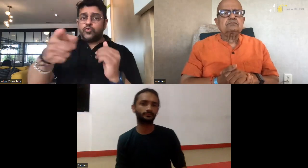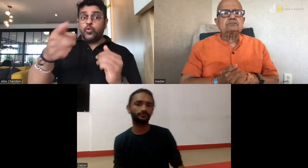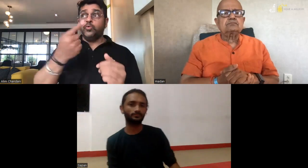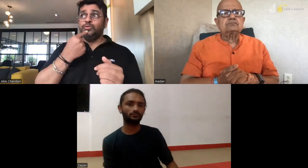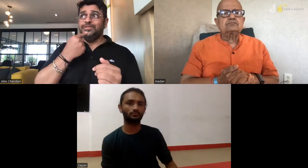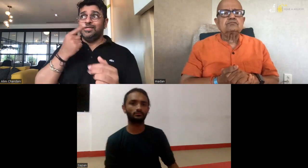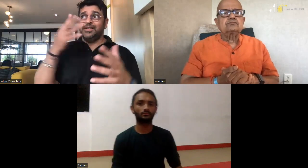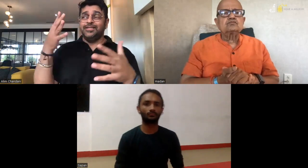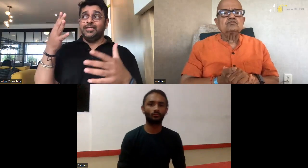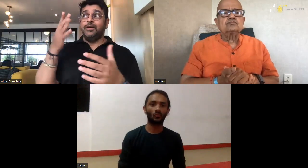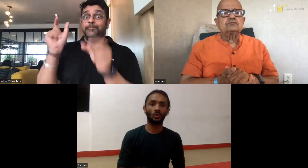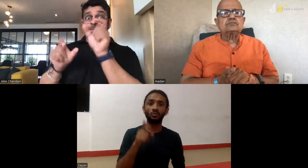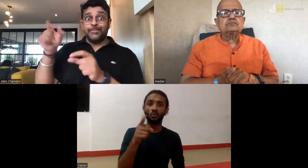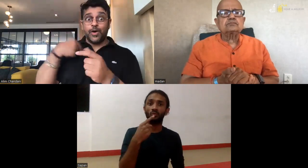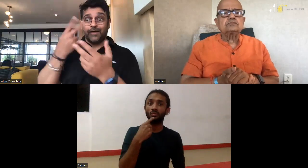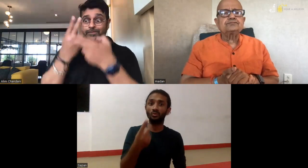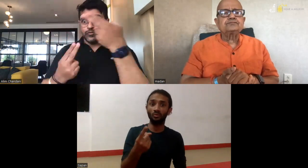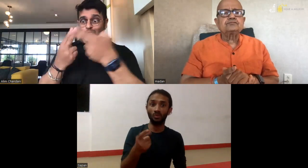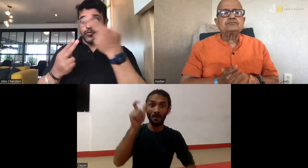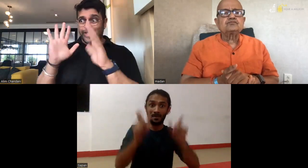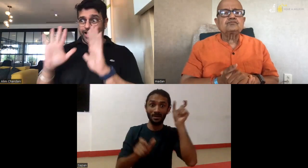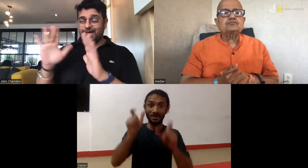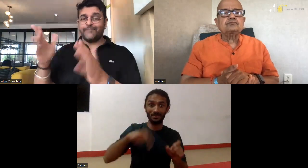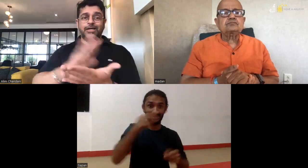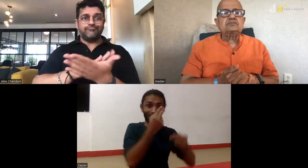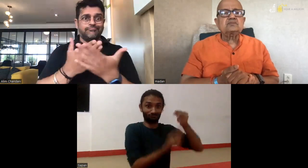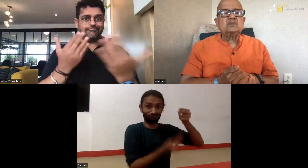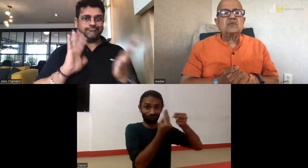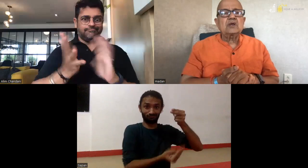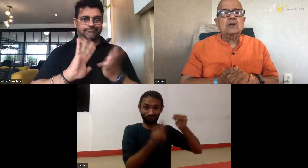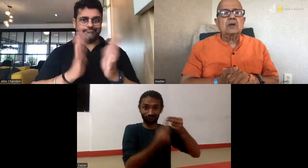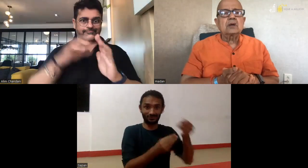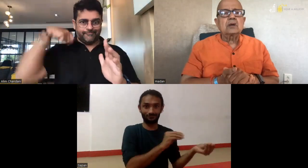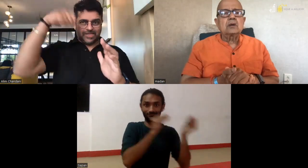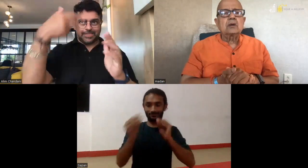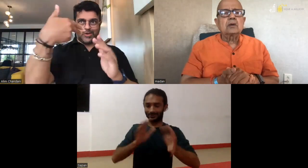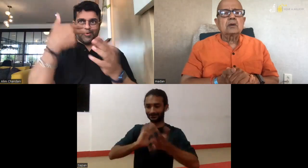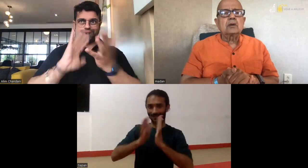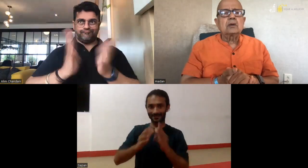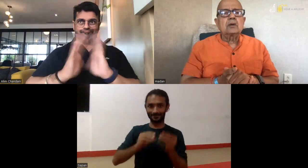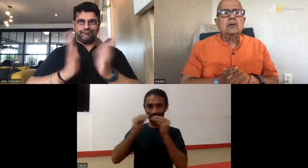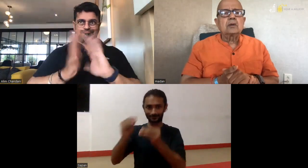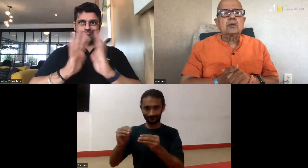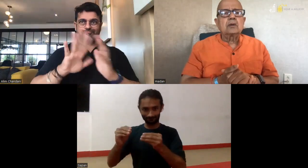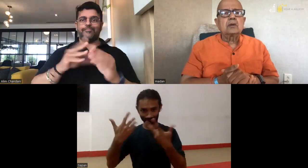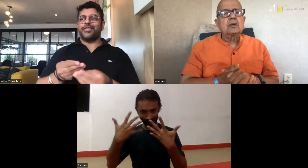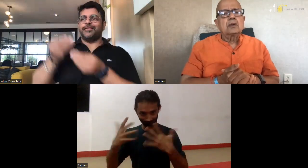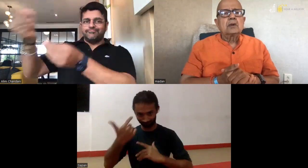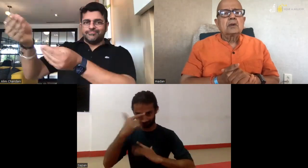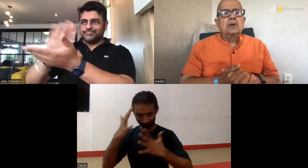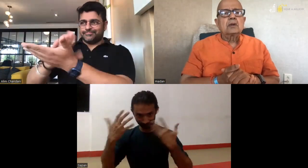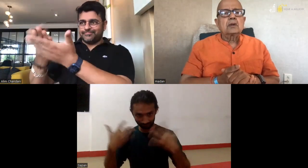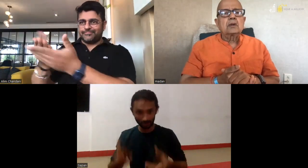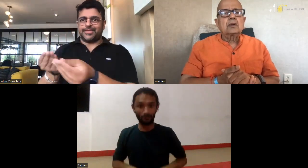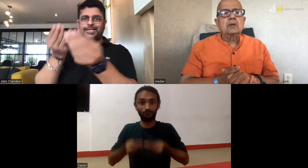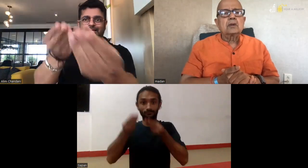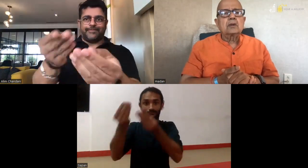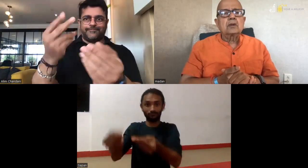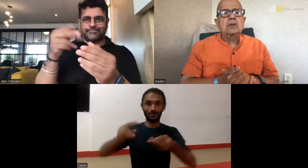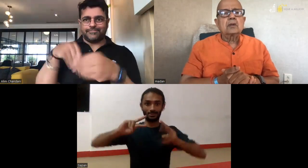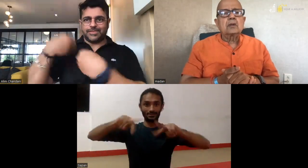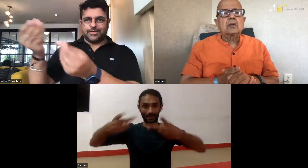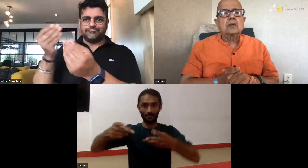might not be a good signer. A person who can sign ASL and also or a person who have a good